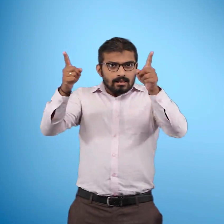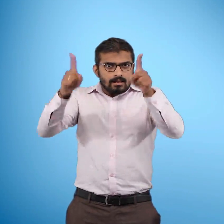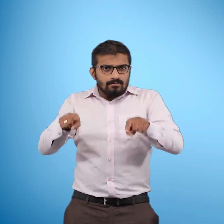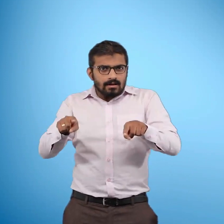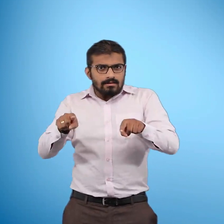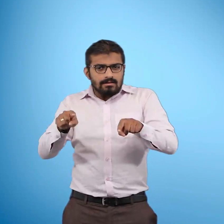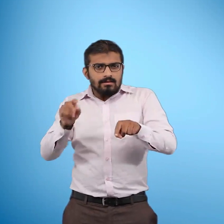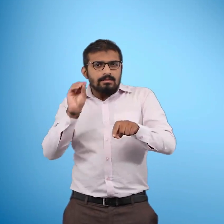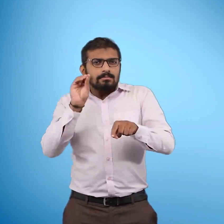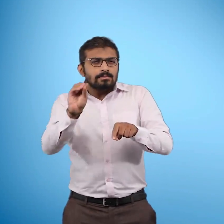Dash.